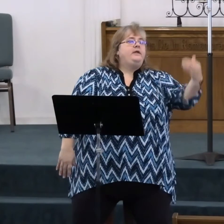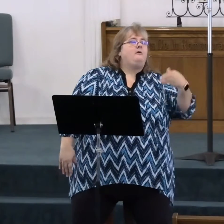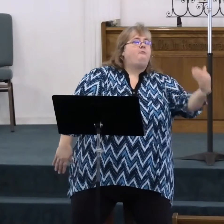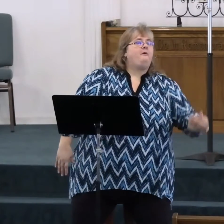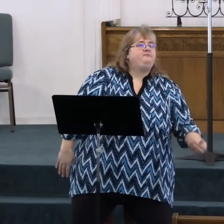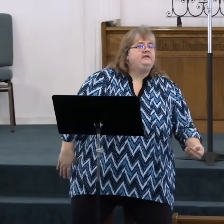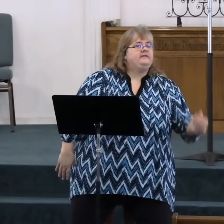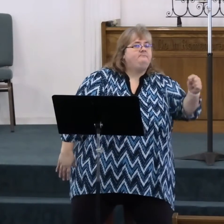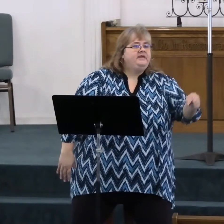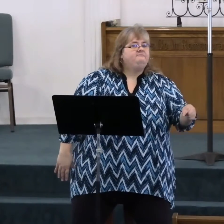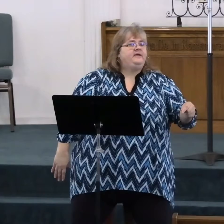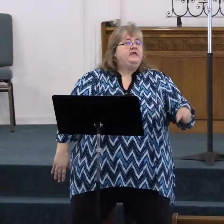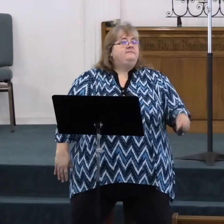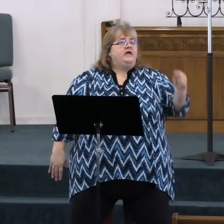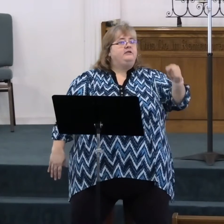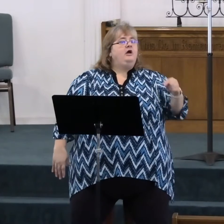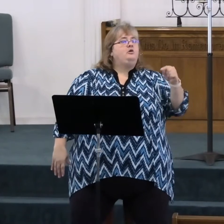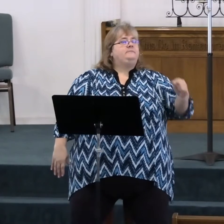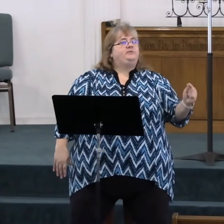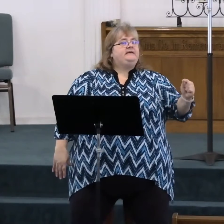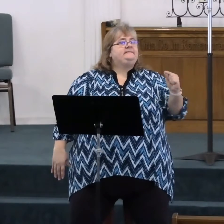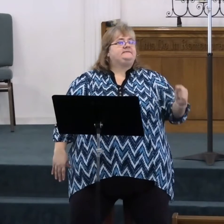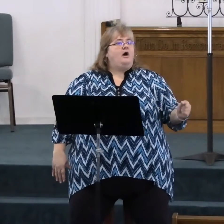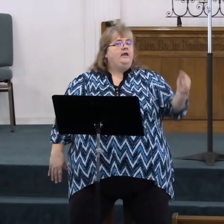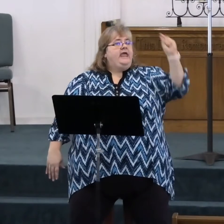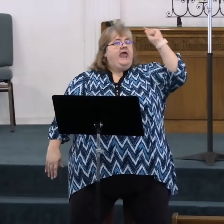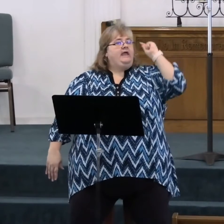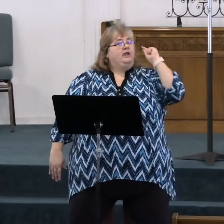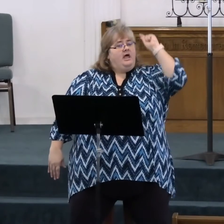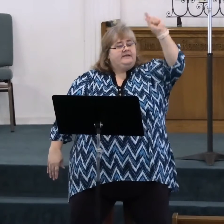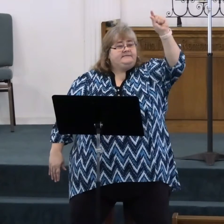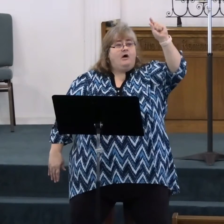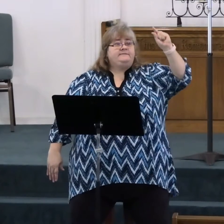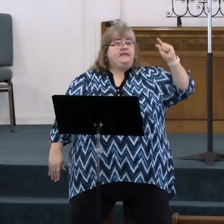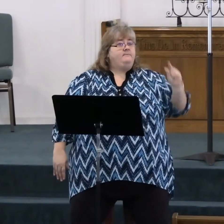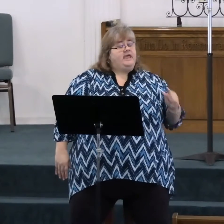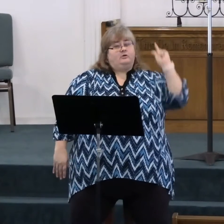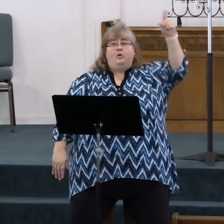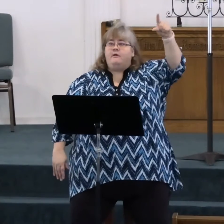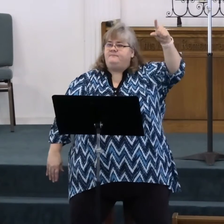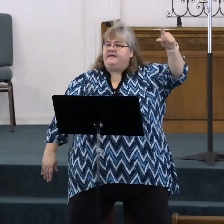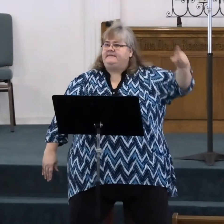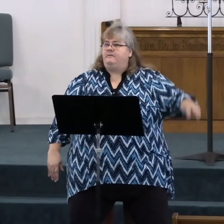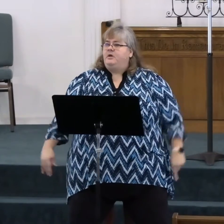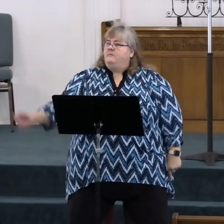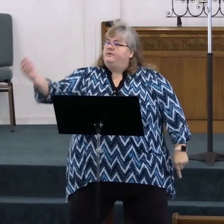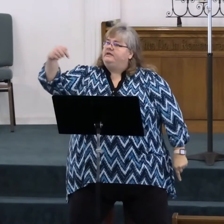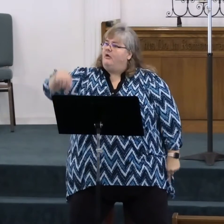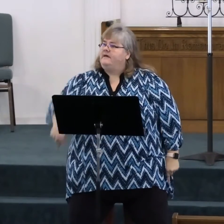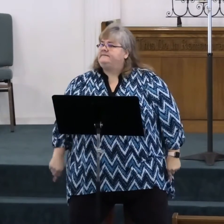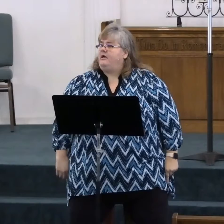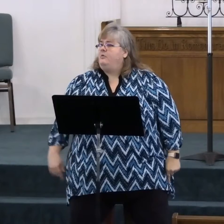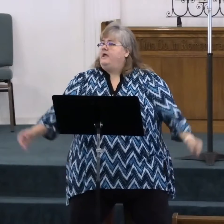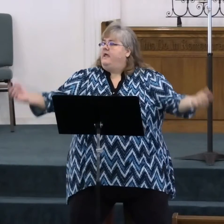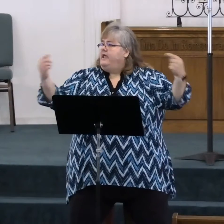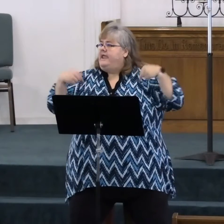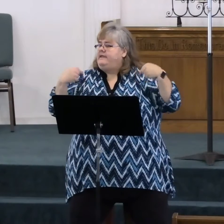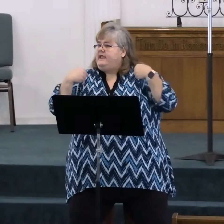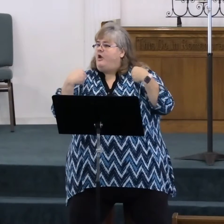are forfeiting a benefit that not only blesses God and exalts Him and glorifies Him, but it also, it